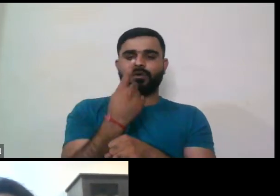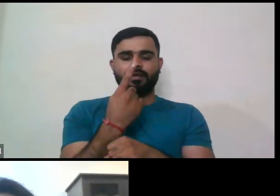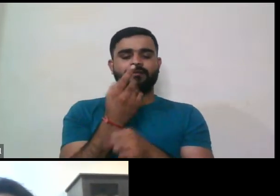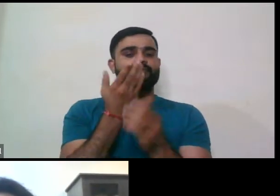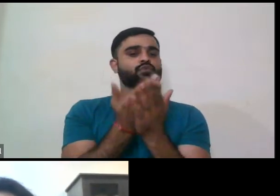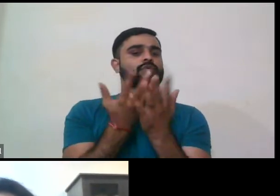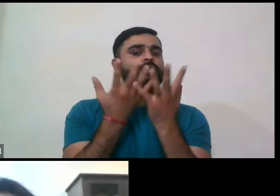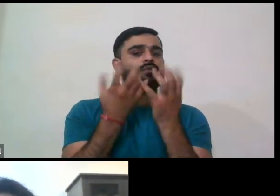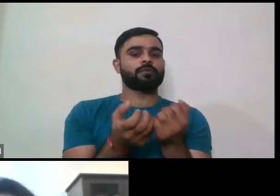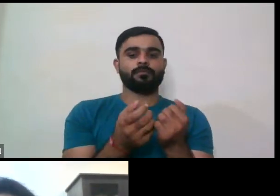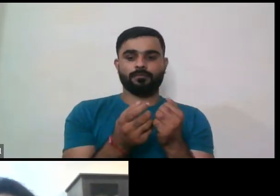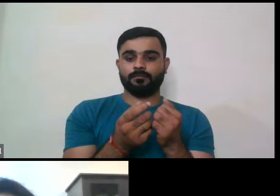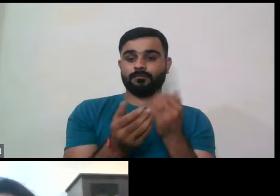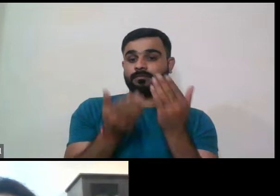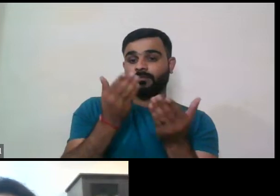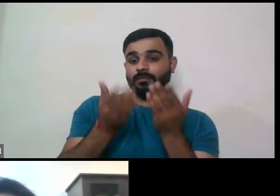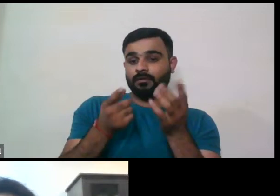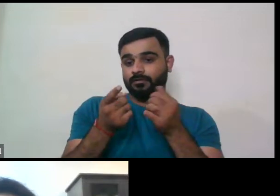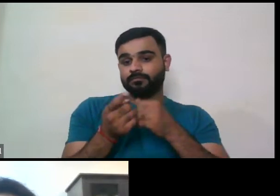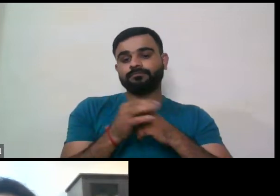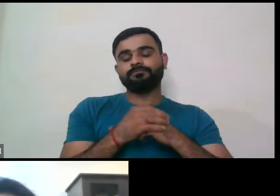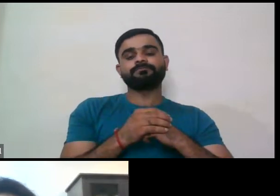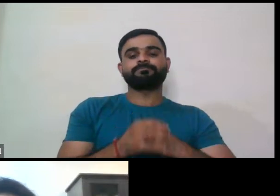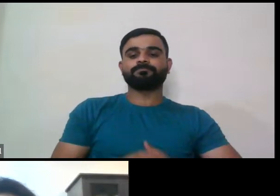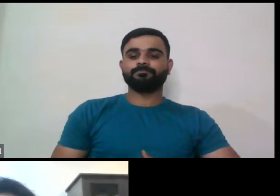list, would be